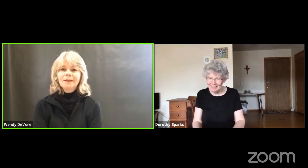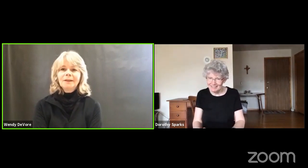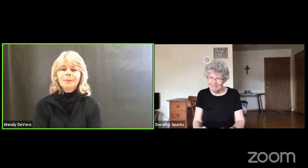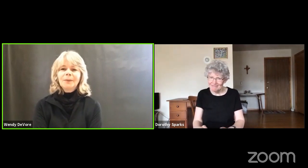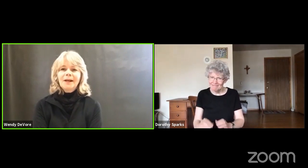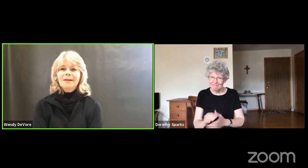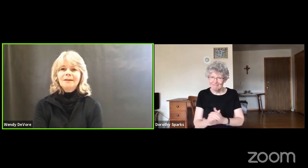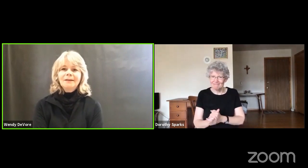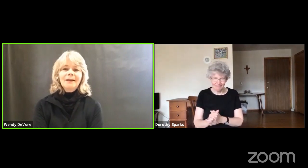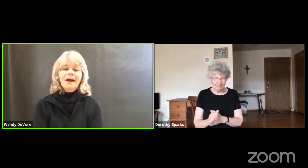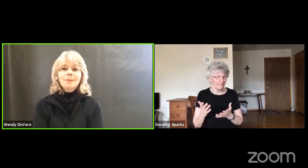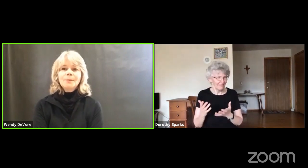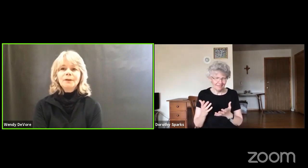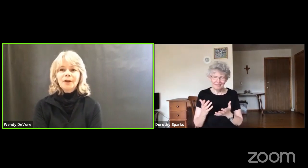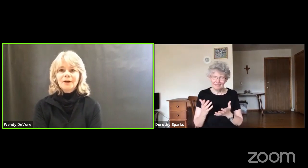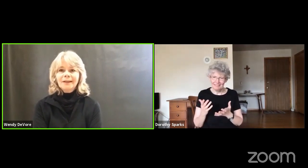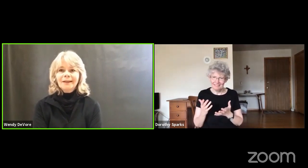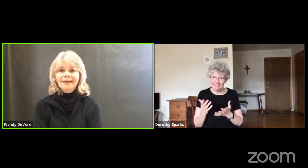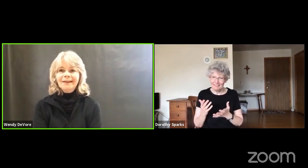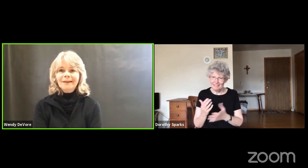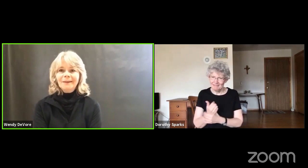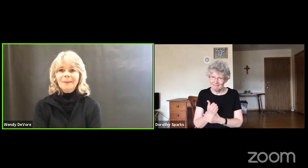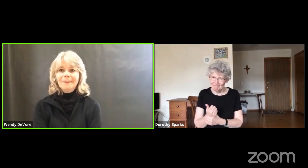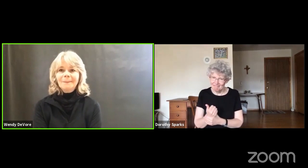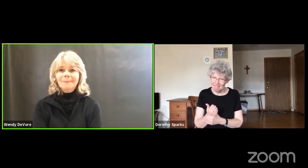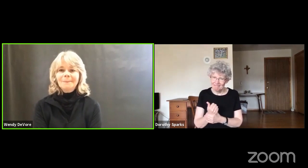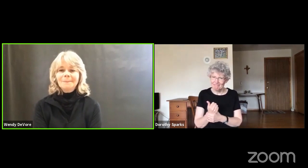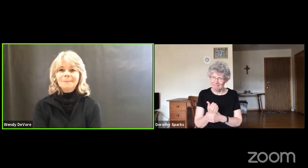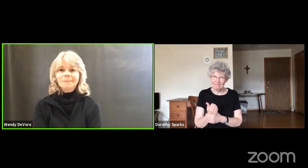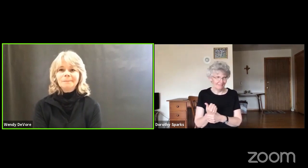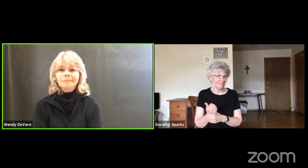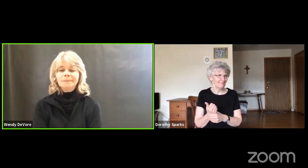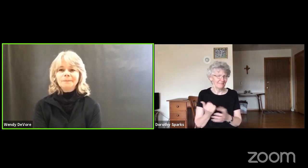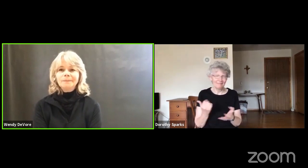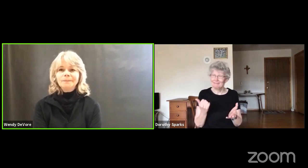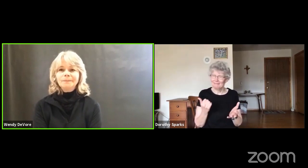horse, but on a humble donkey.